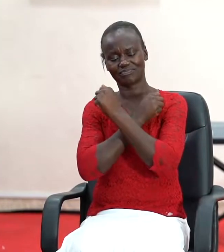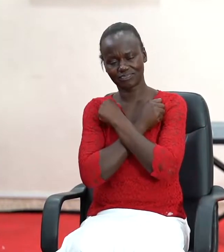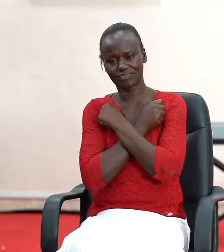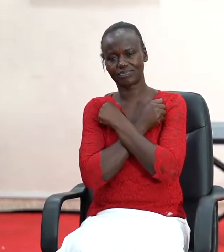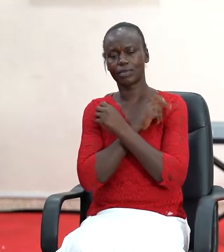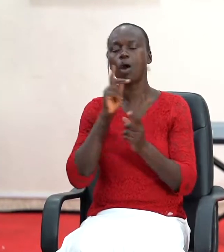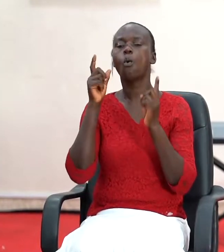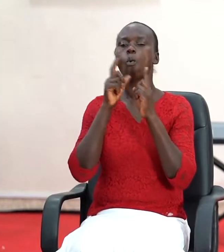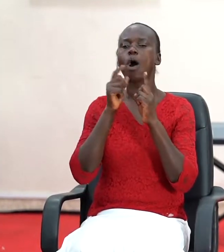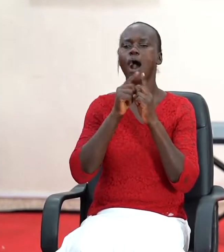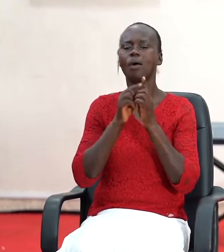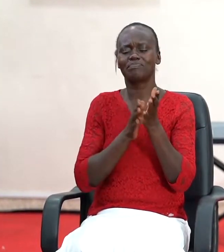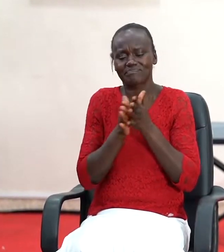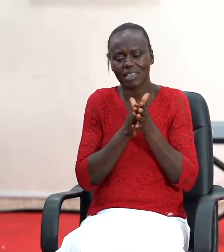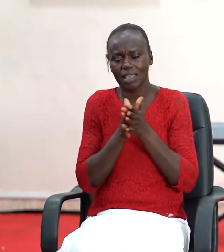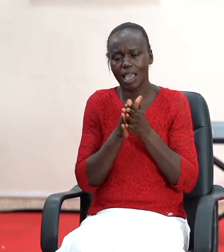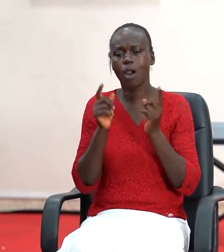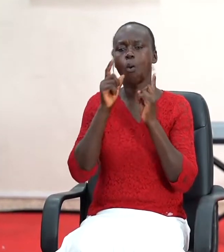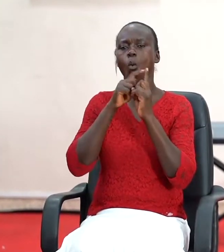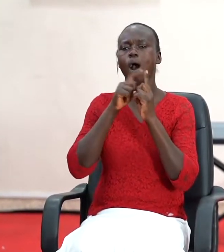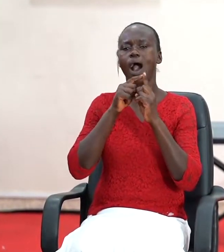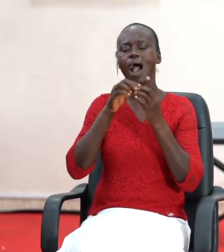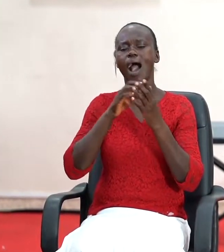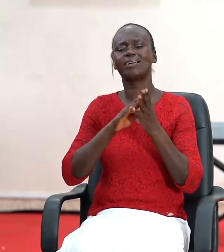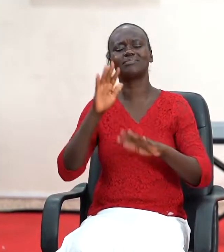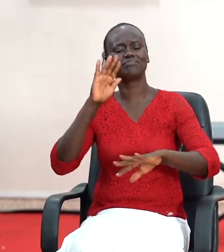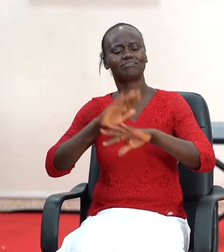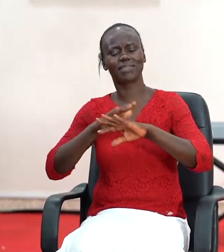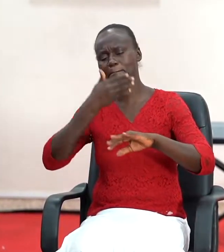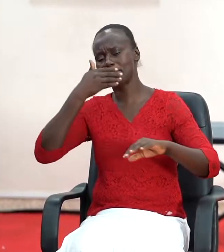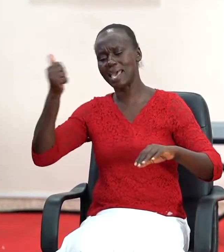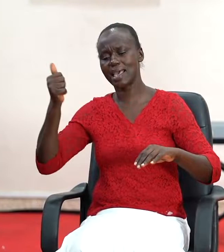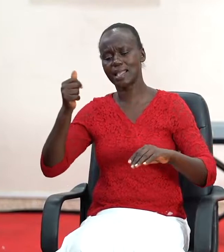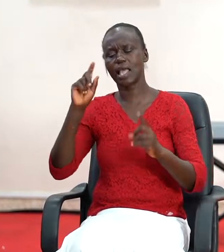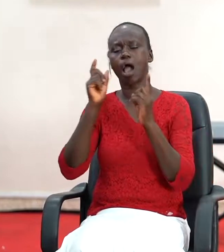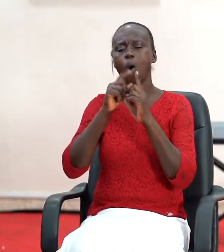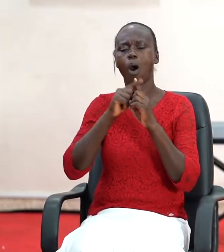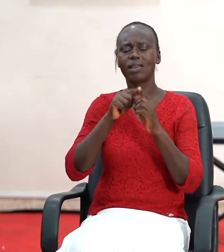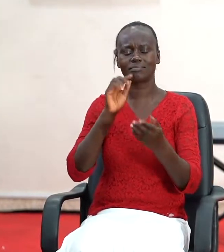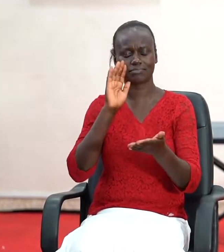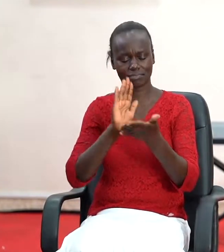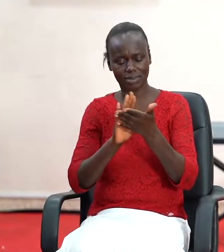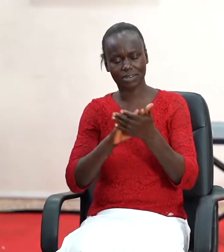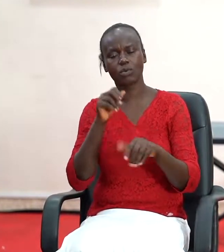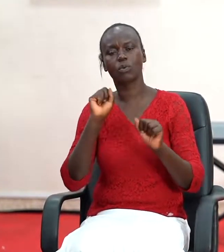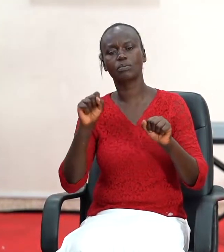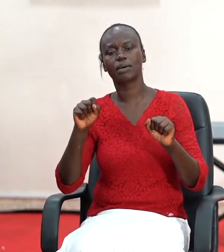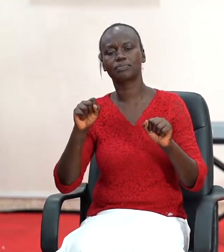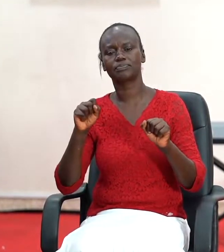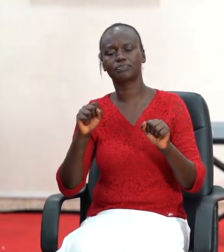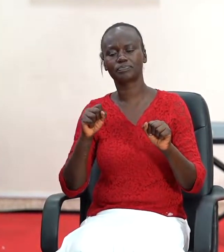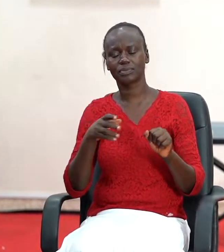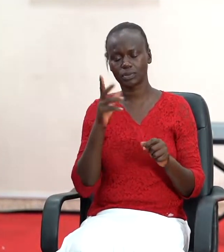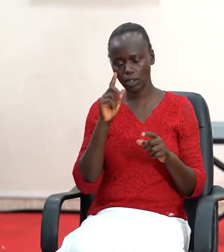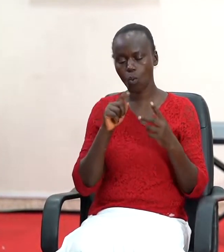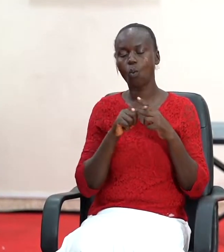word kama admirable. Kuna word kama excellence. Na kuna word kama praiseworthy. So, nataka tuanze na hii